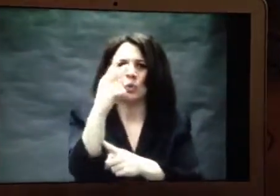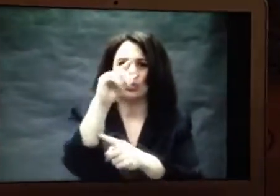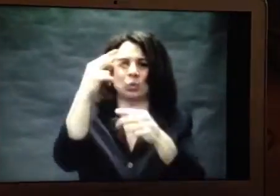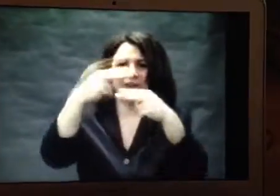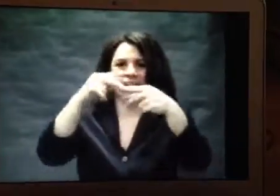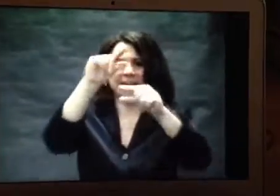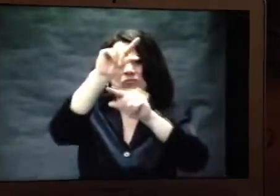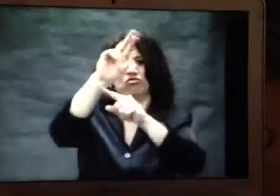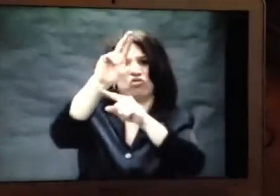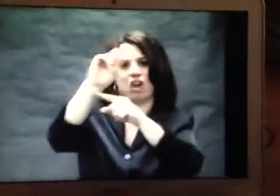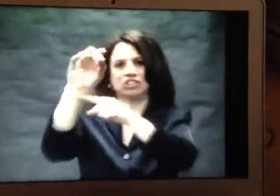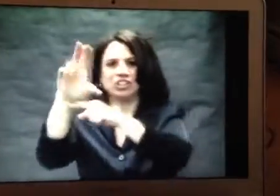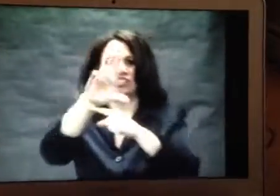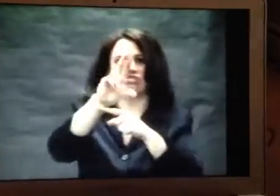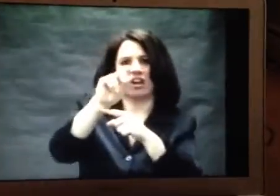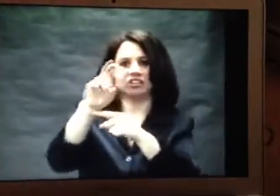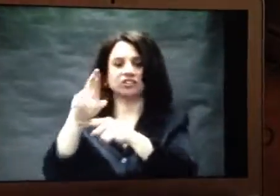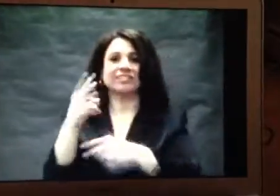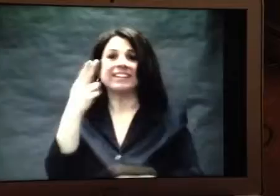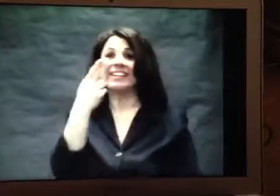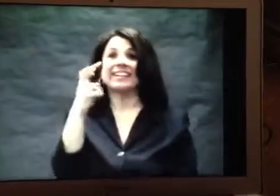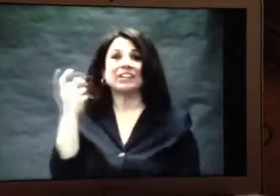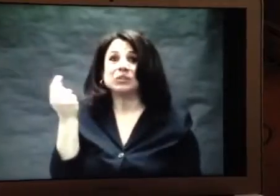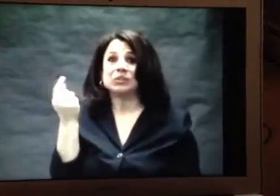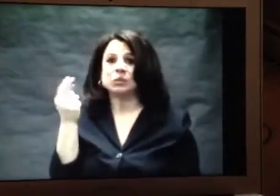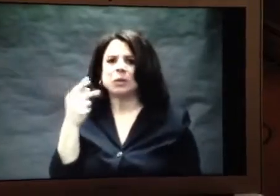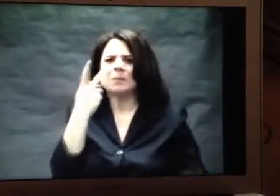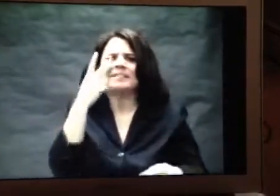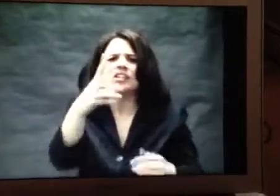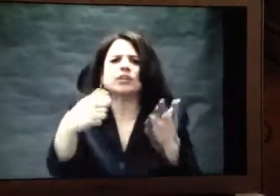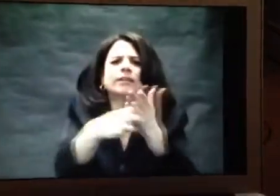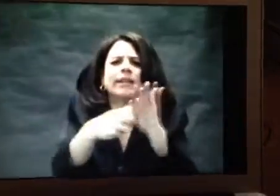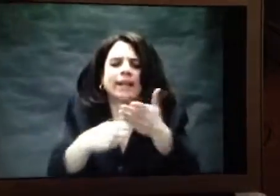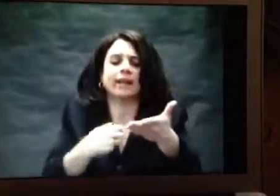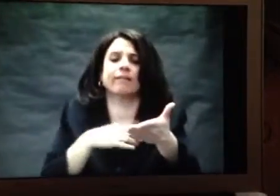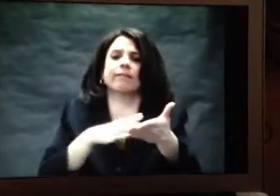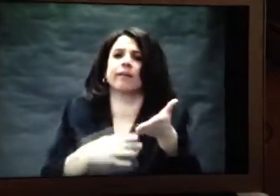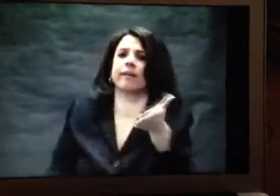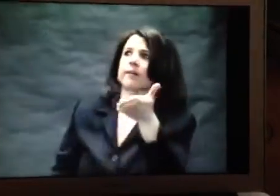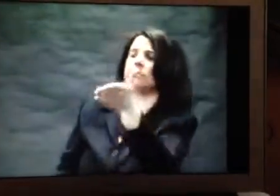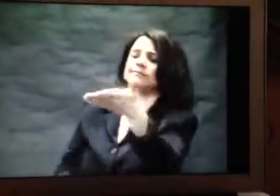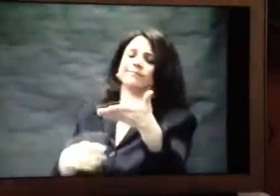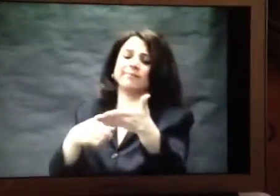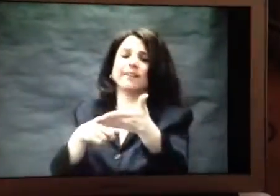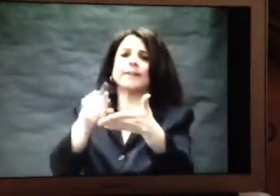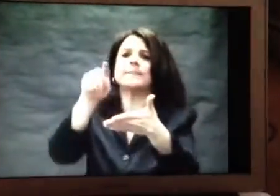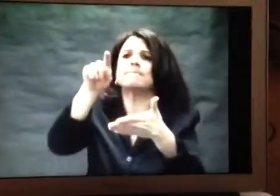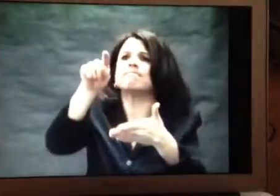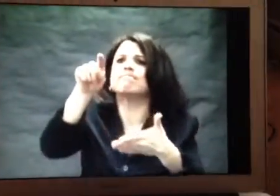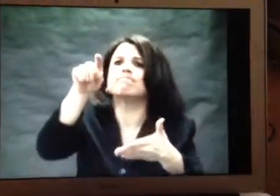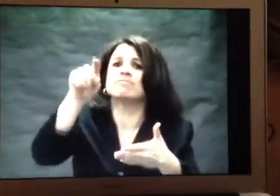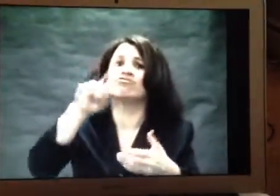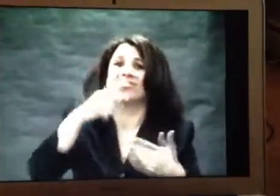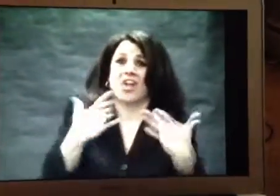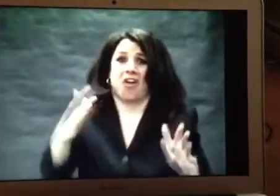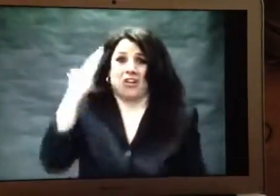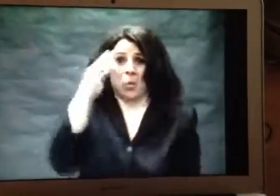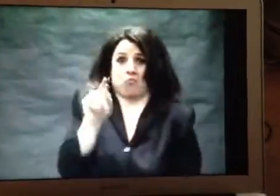So we were looking at the list of departures and arrivals, and he asked me to see my ticket, and so we could find